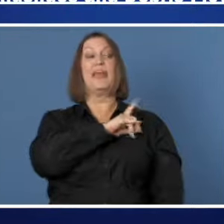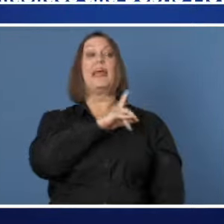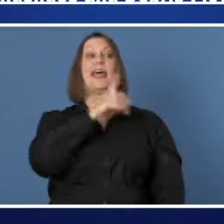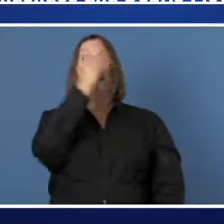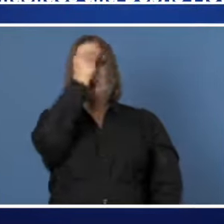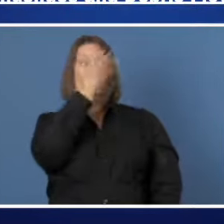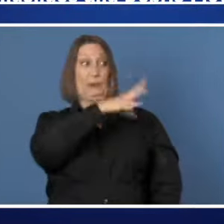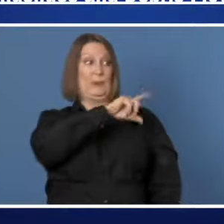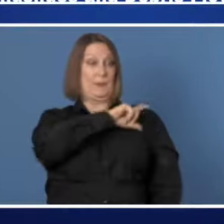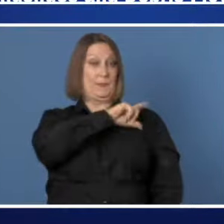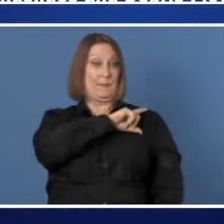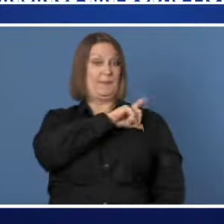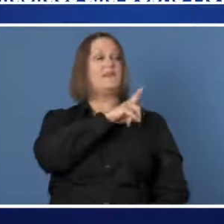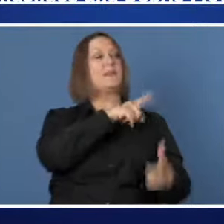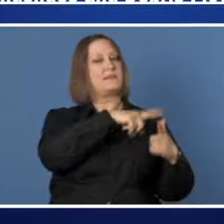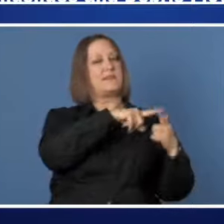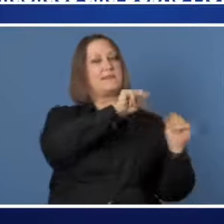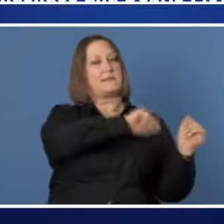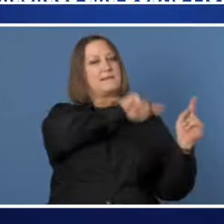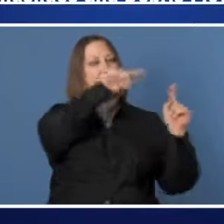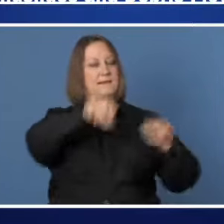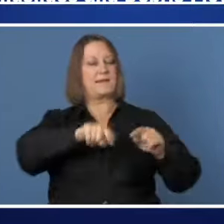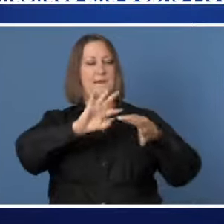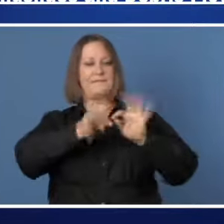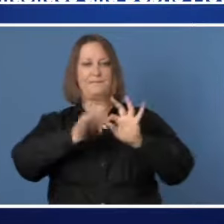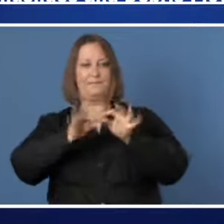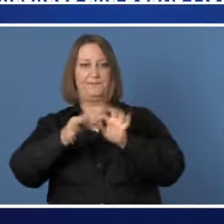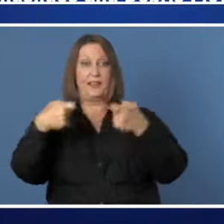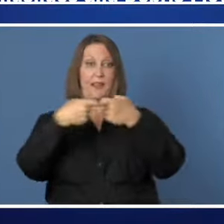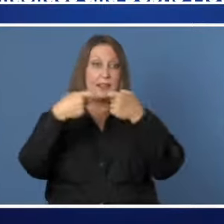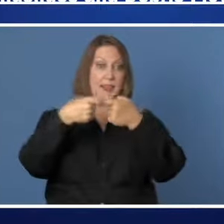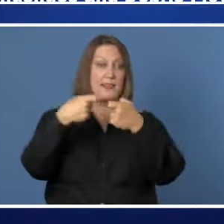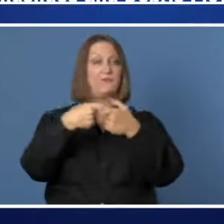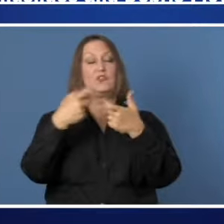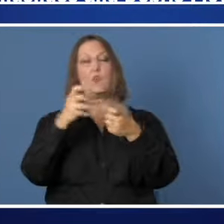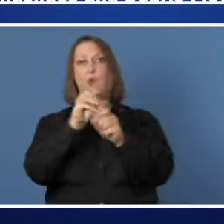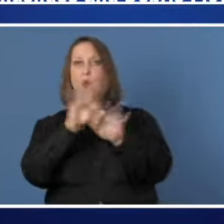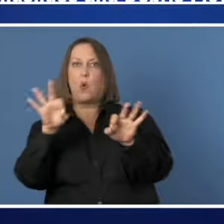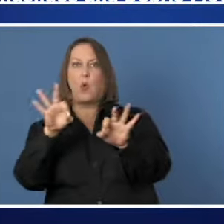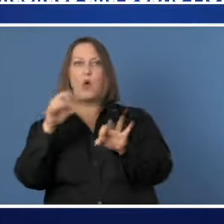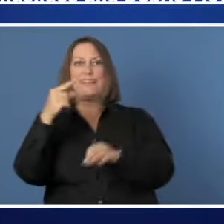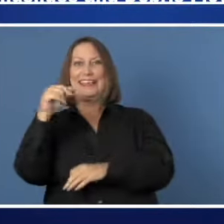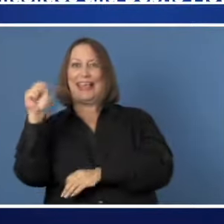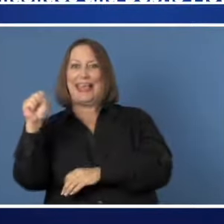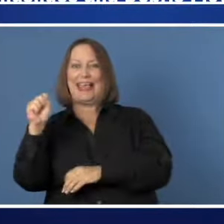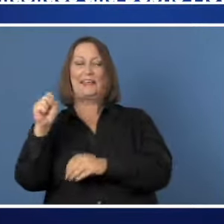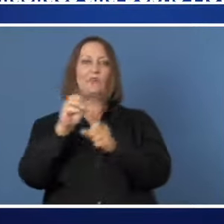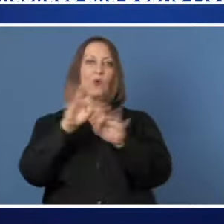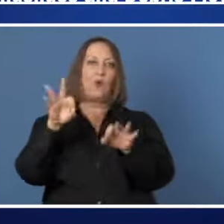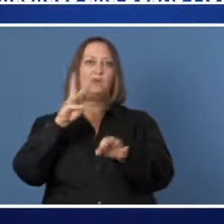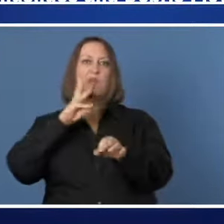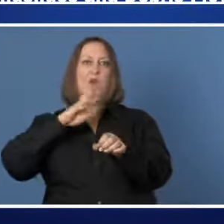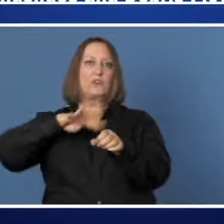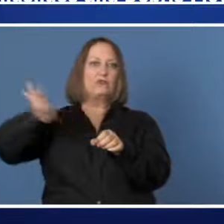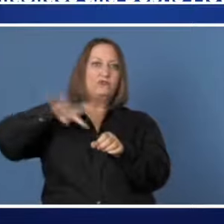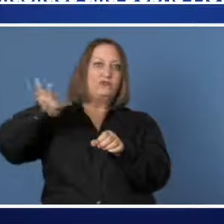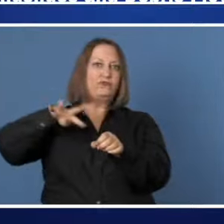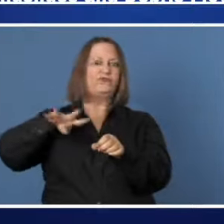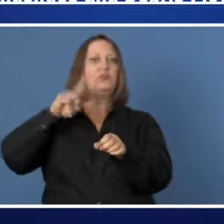Reporting potential hazards will get the utilities turned off as quickly as possible, preventing